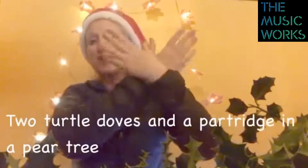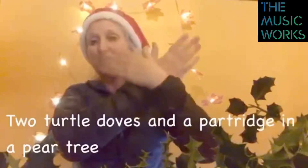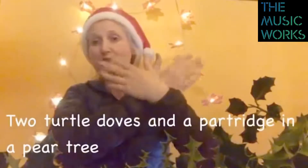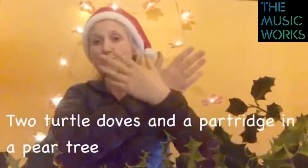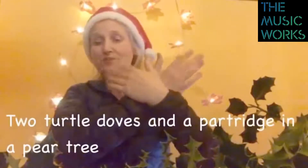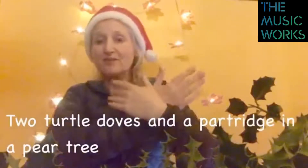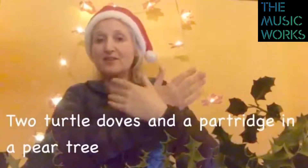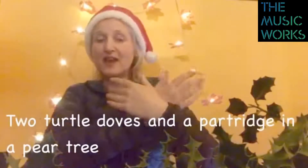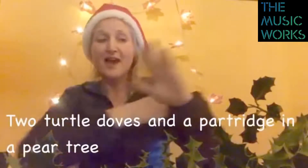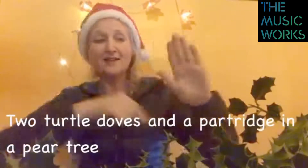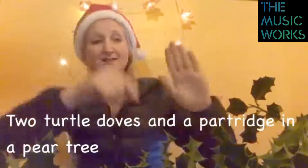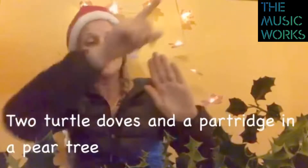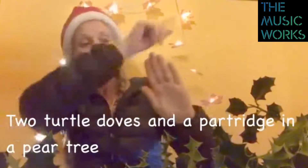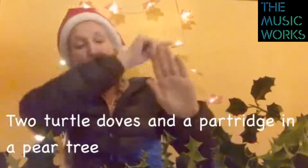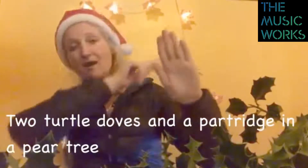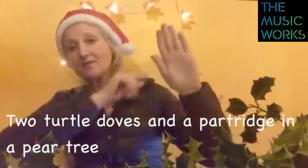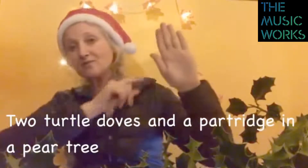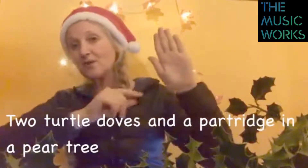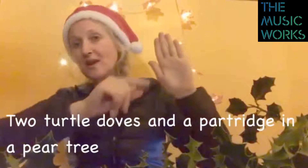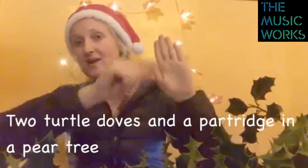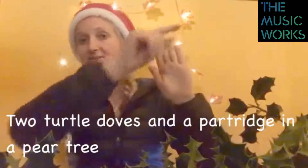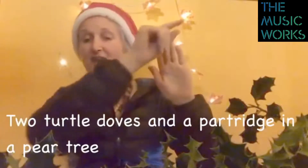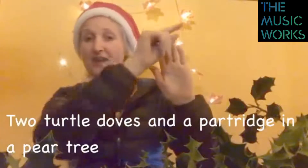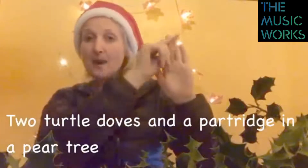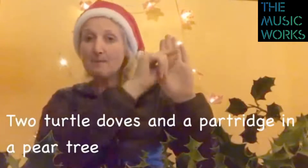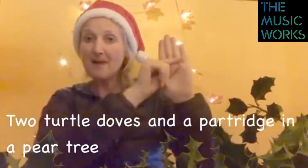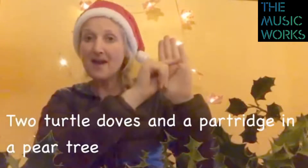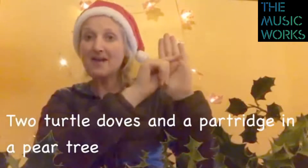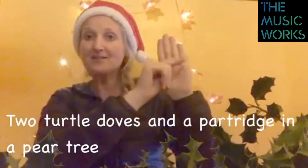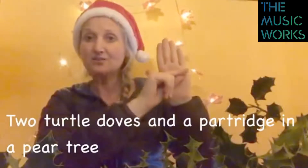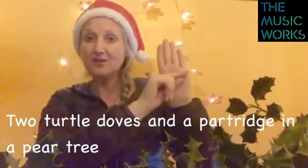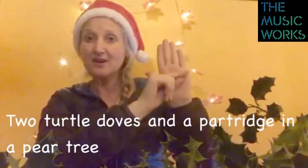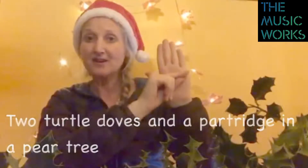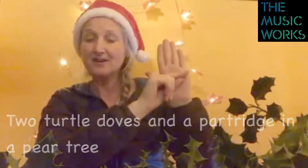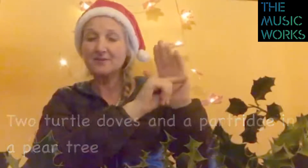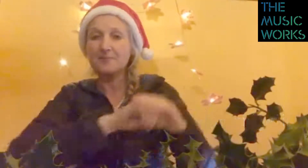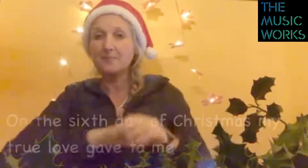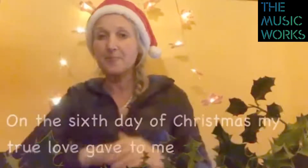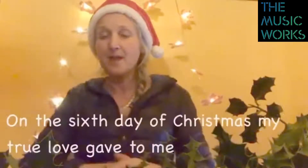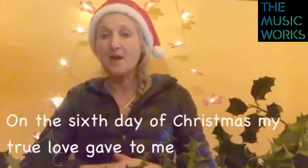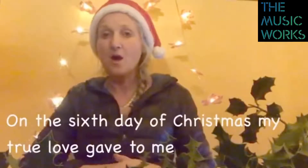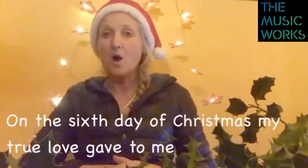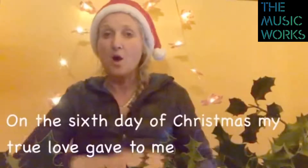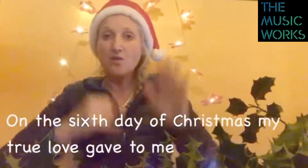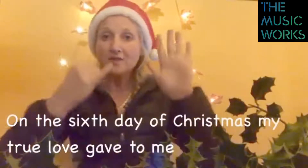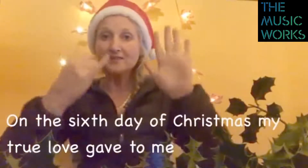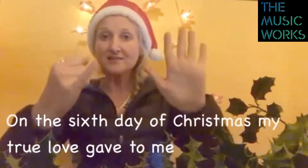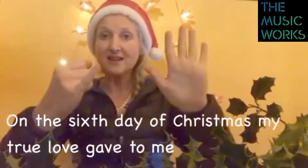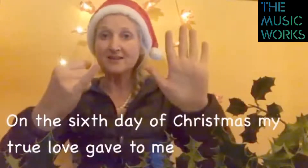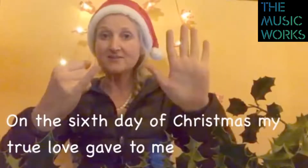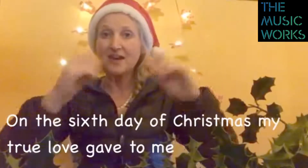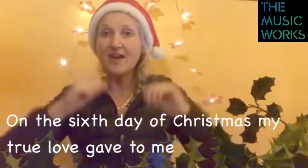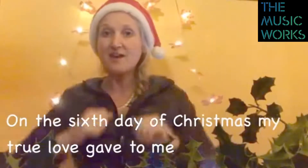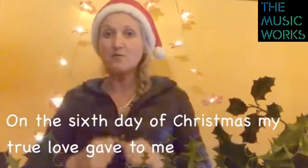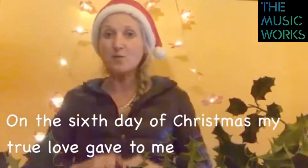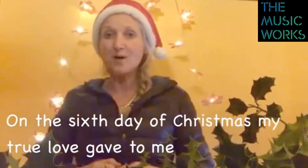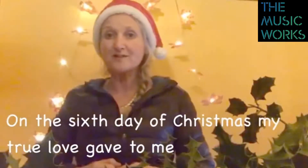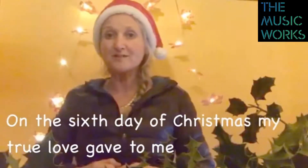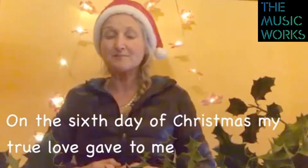turtle doves, and a partridge in a pear tree. On the sixth day of Christmas,